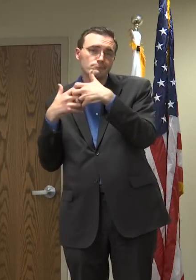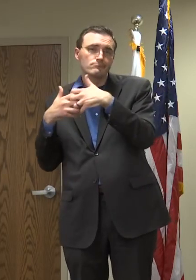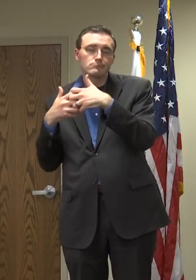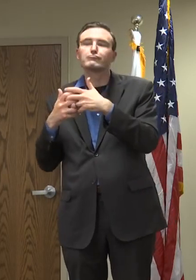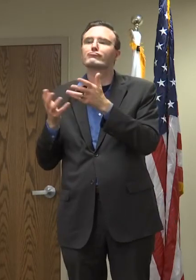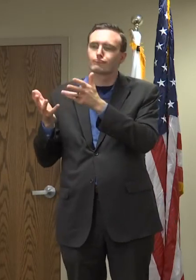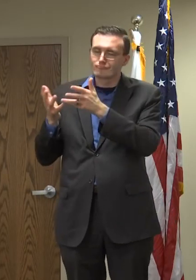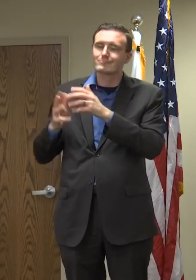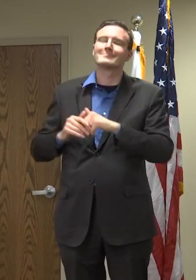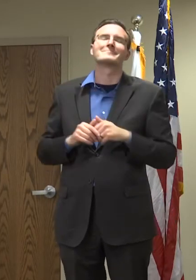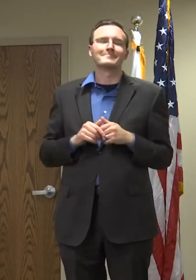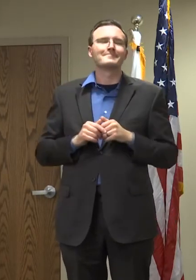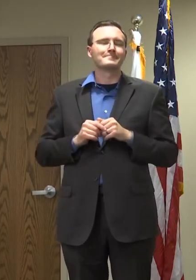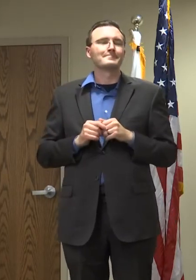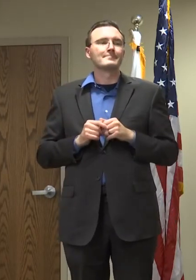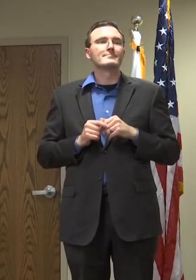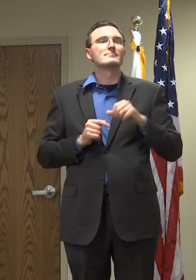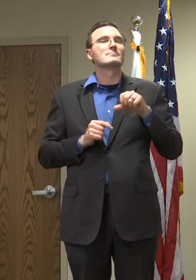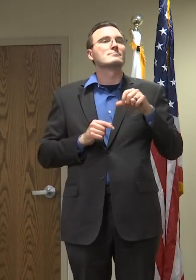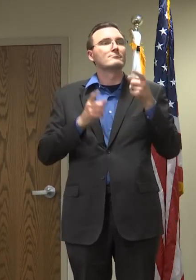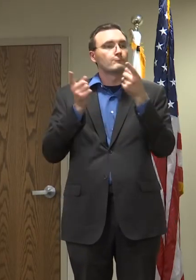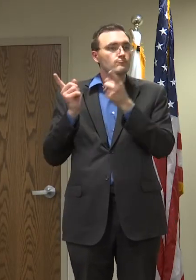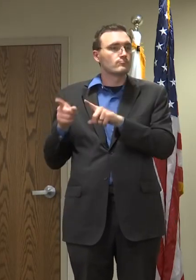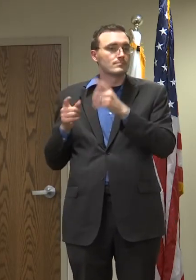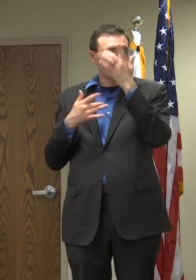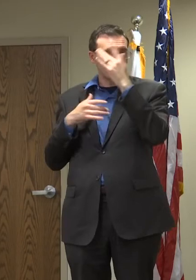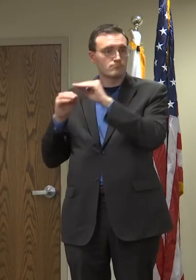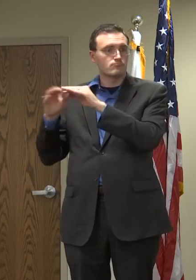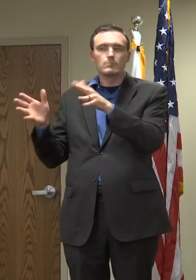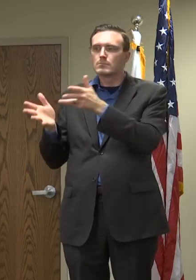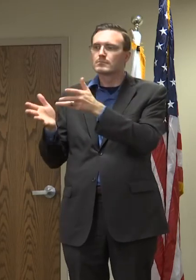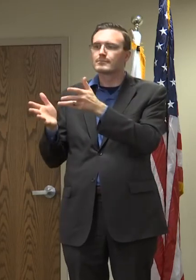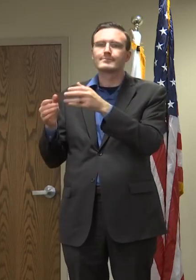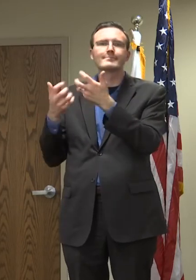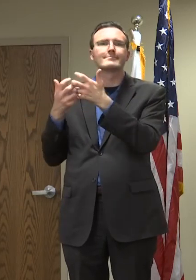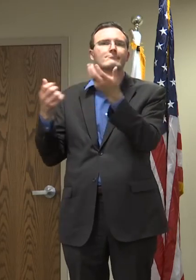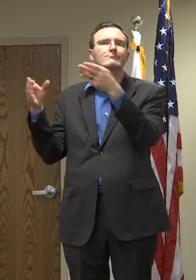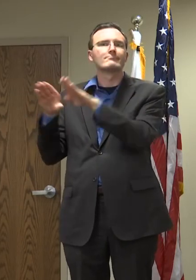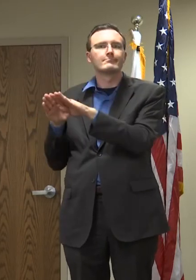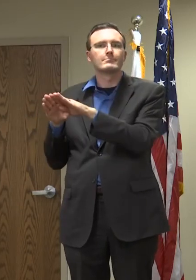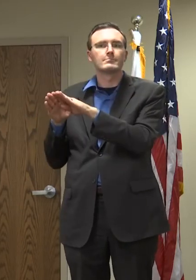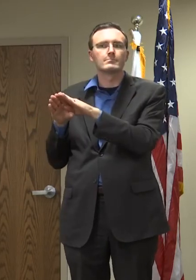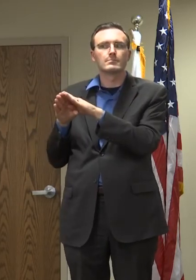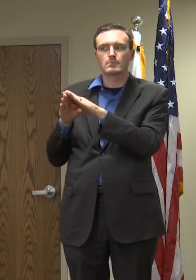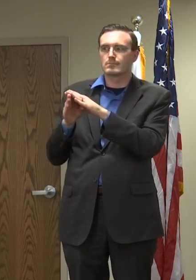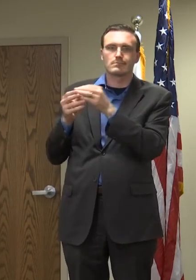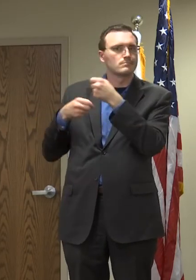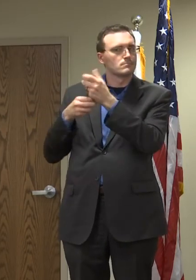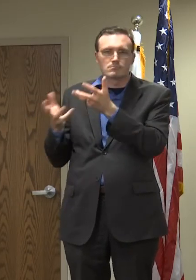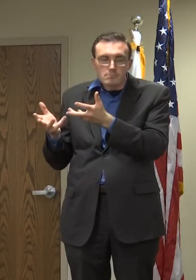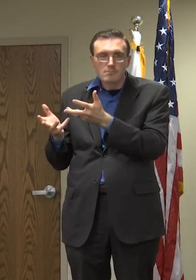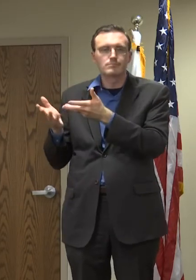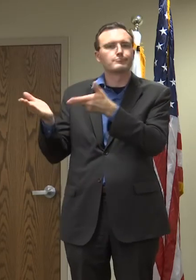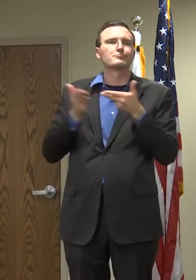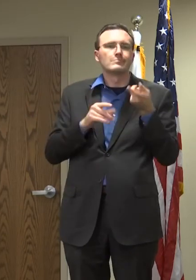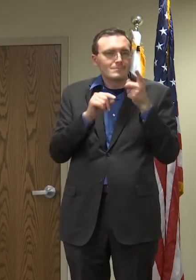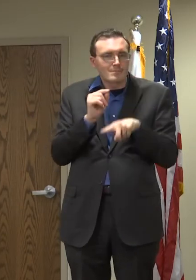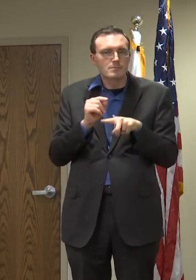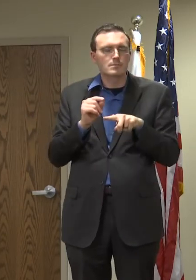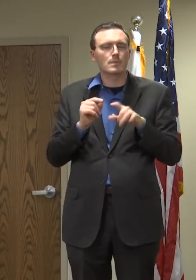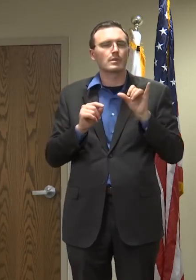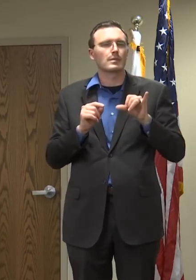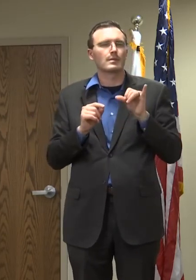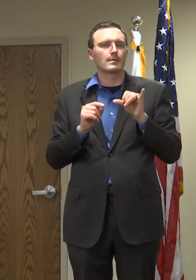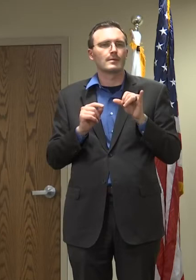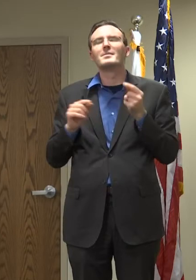their factories are shut down in other states where there's high disease transmission. So come back to the things that we thought a pandemic